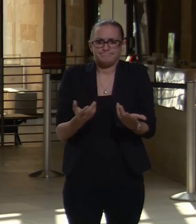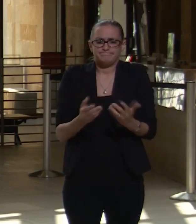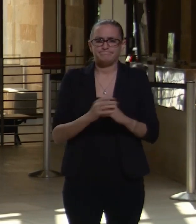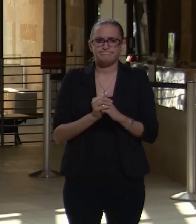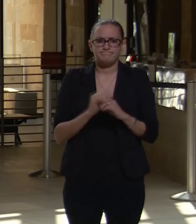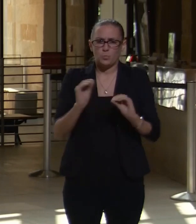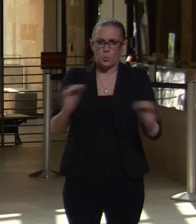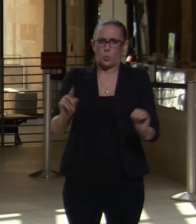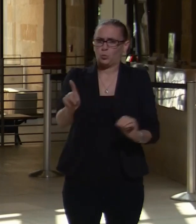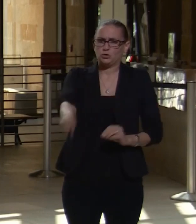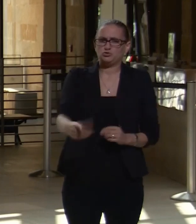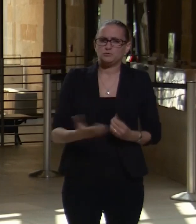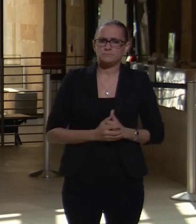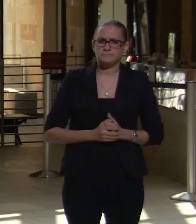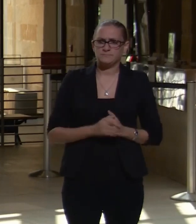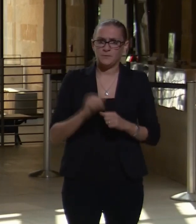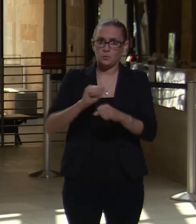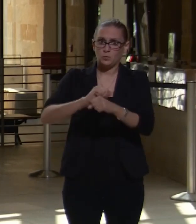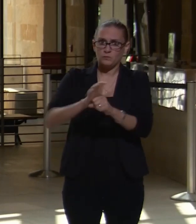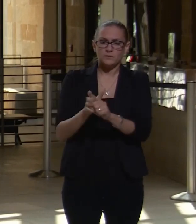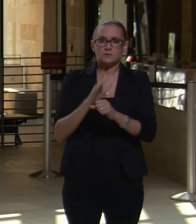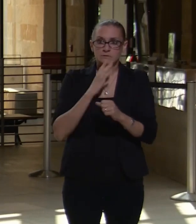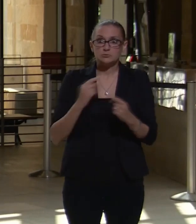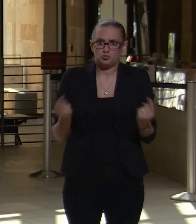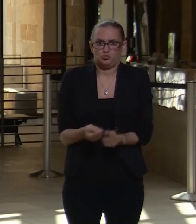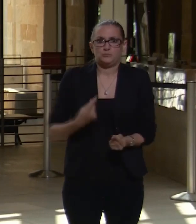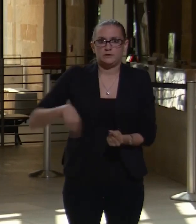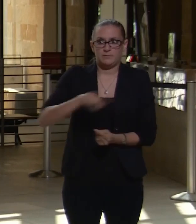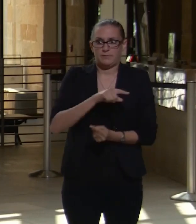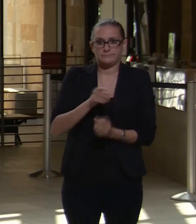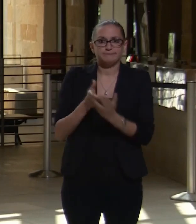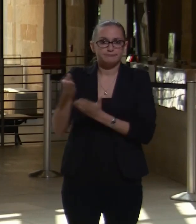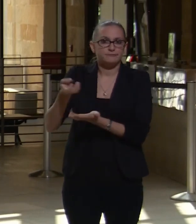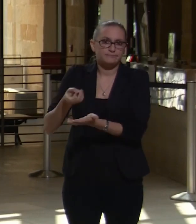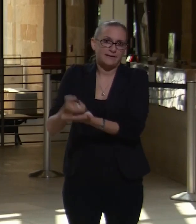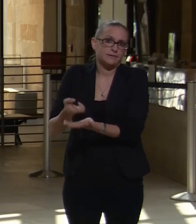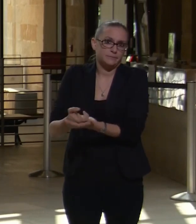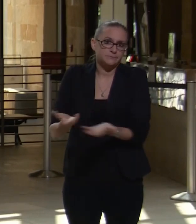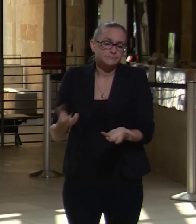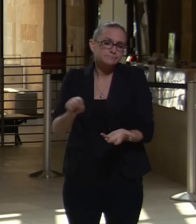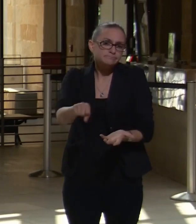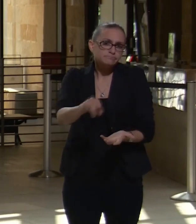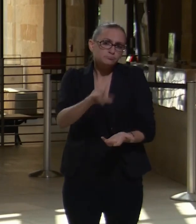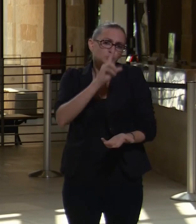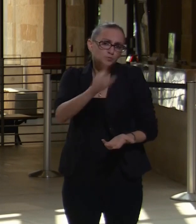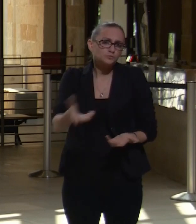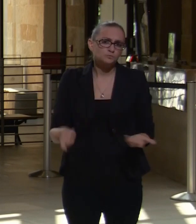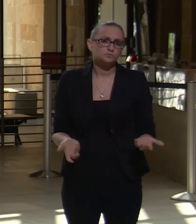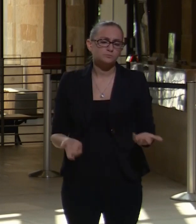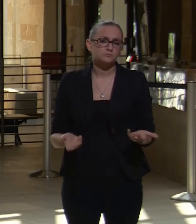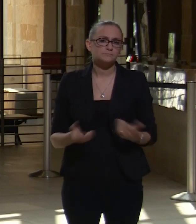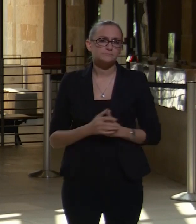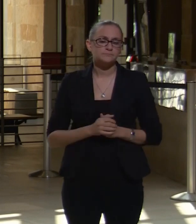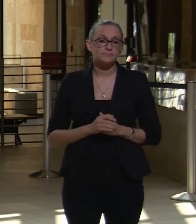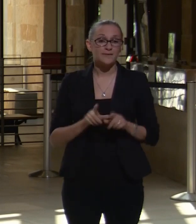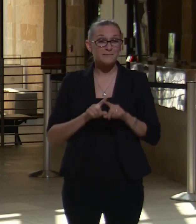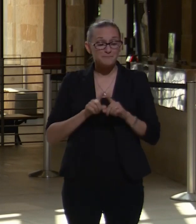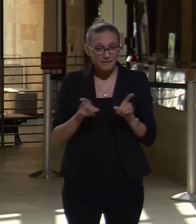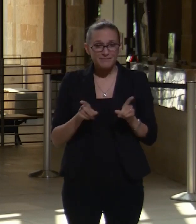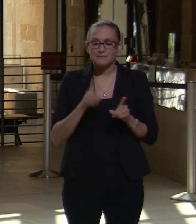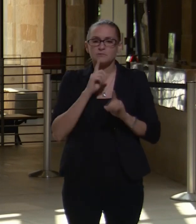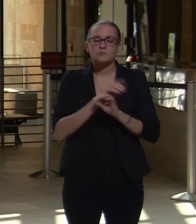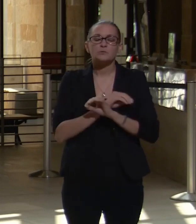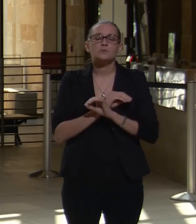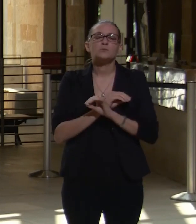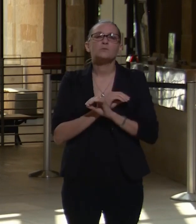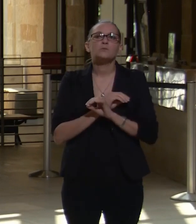is that COVID-19 is hurting us economically. That is true. But there is